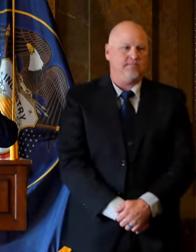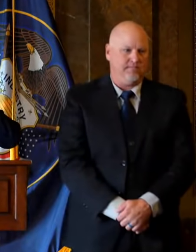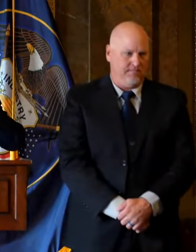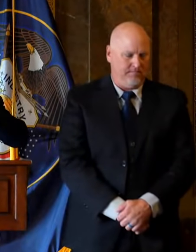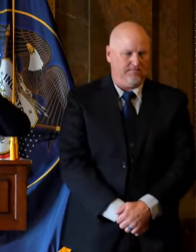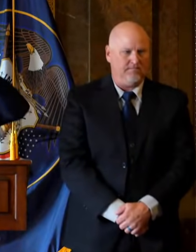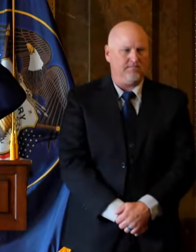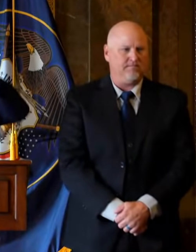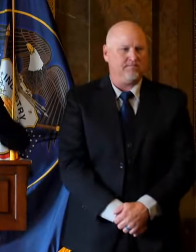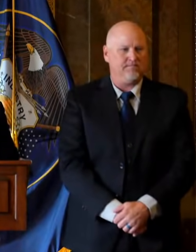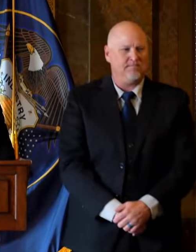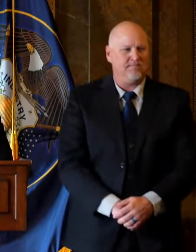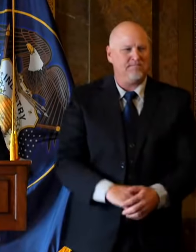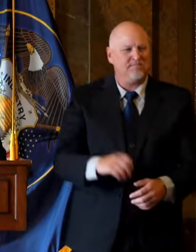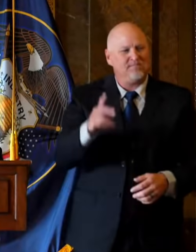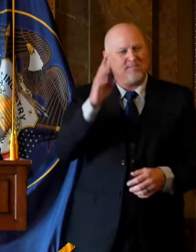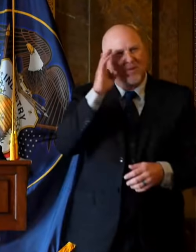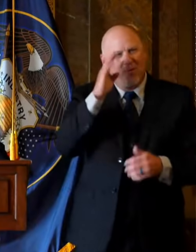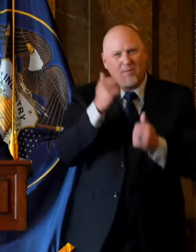Hi, folks.